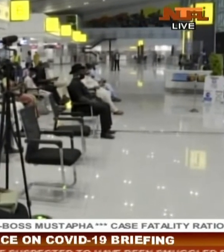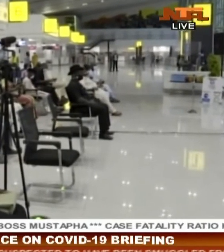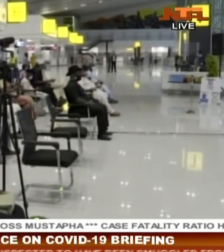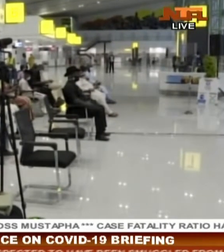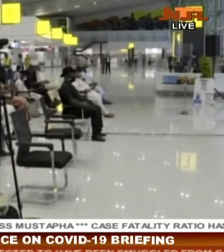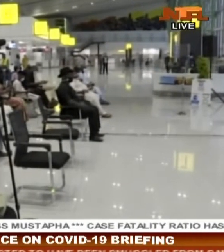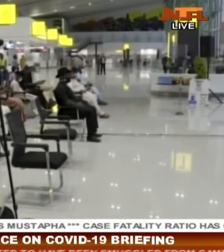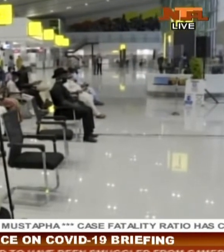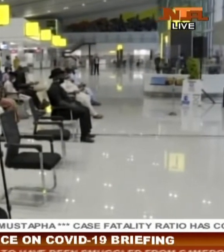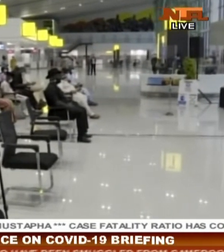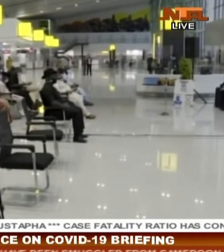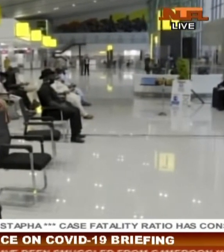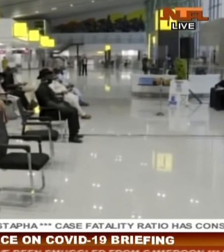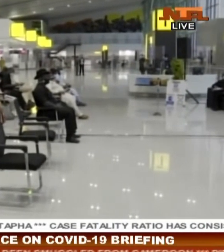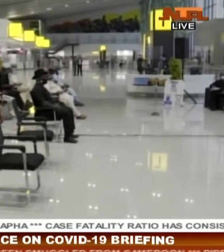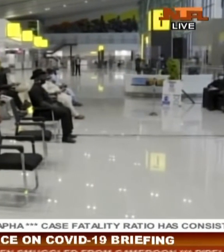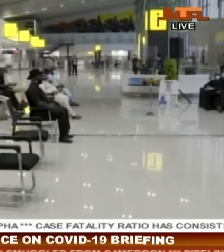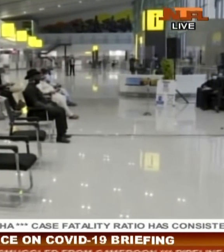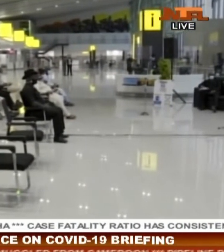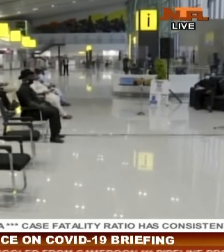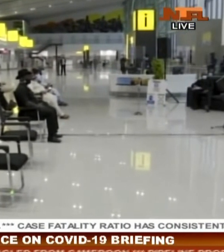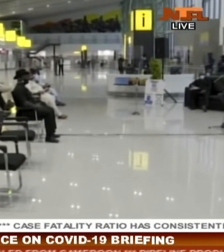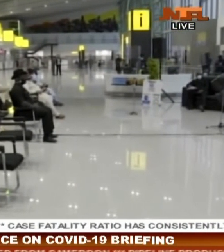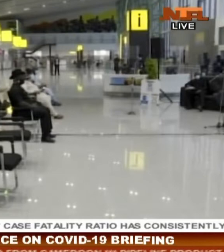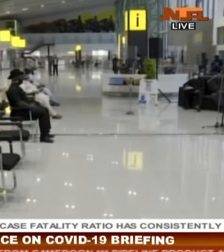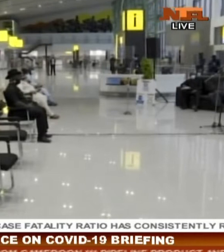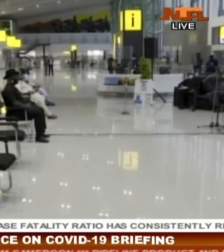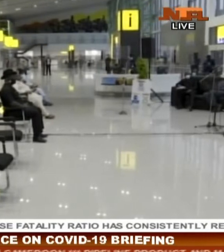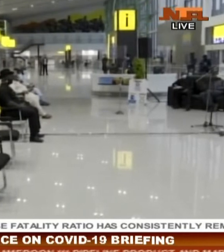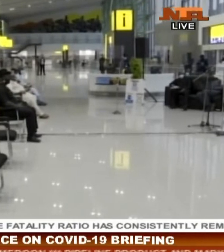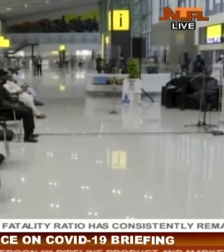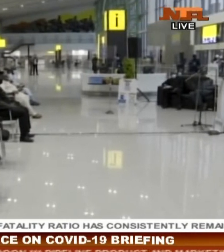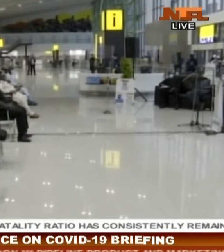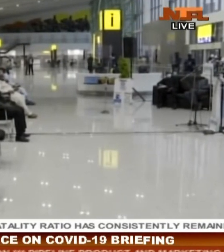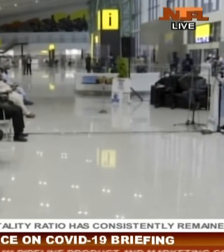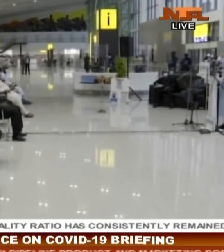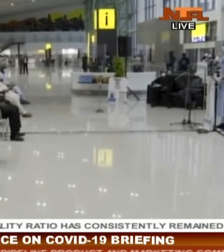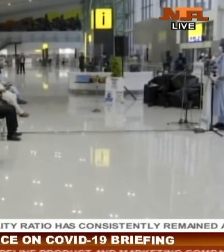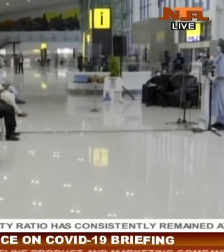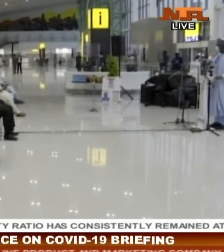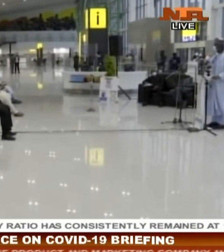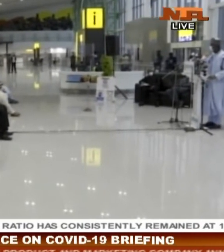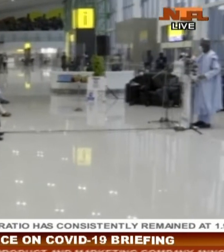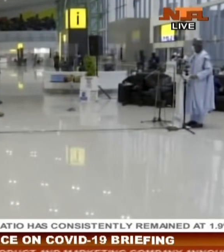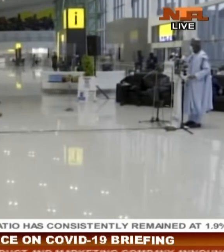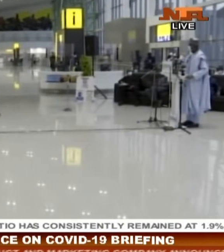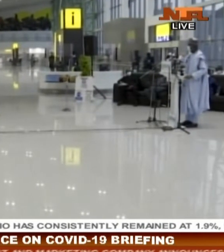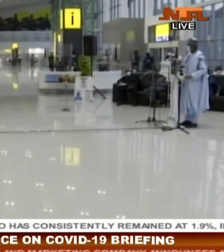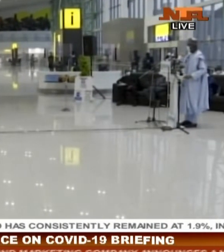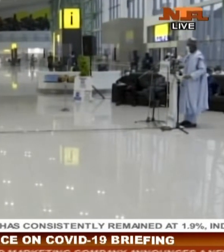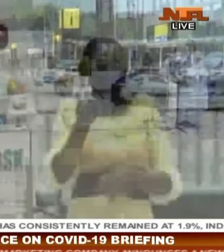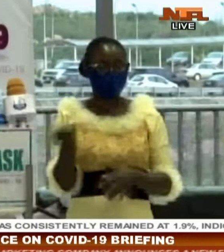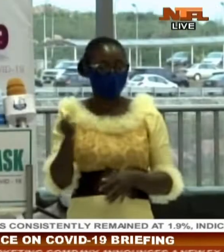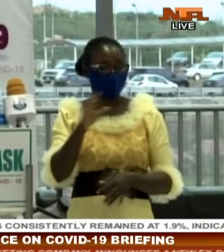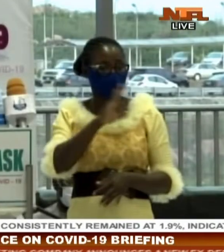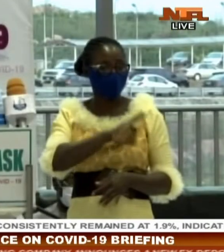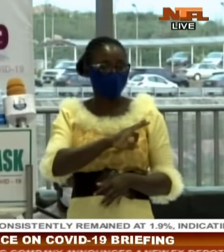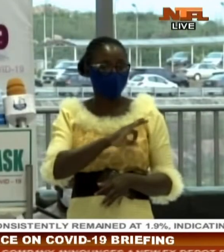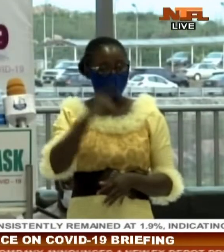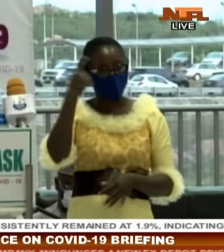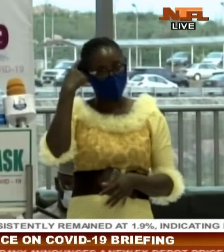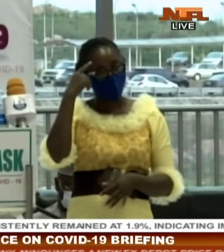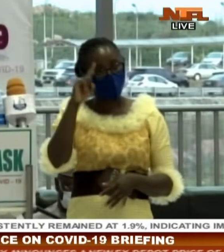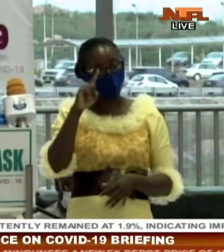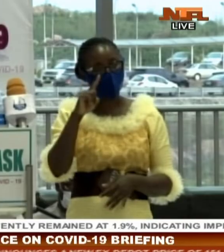Well, thank you, Mr. Chairman. Perhaps I may quickly also add that if there is any benefit for these private labs